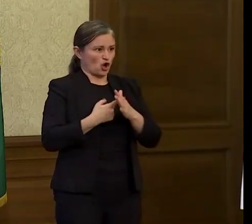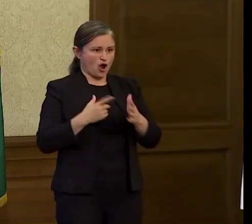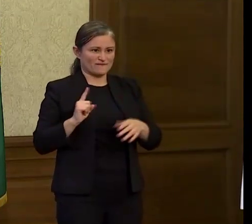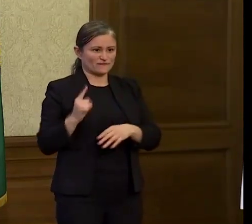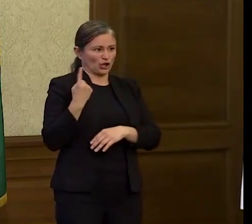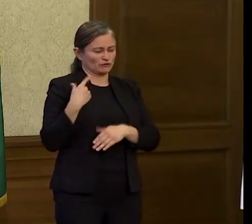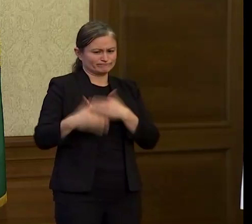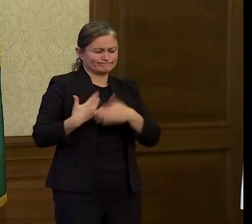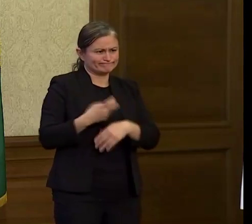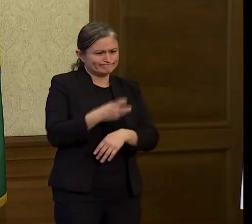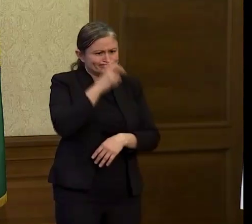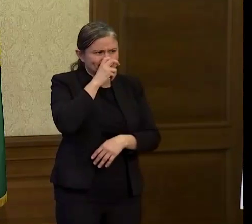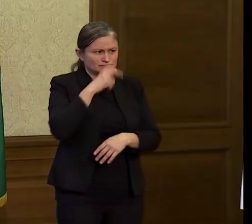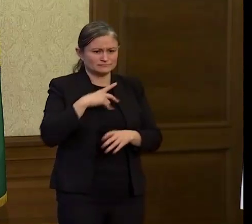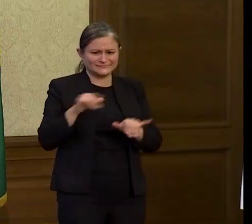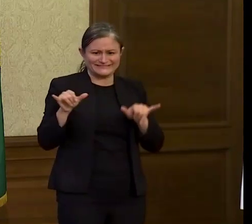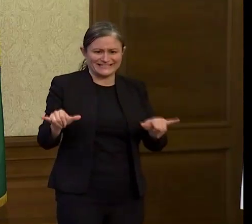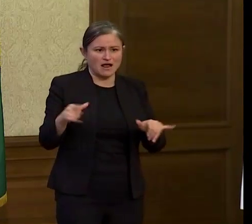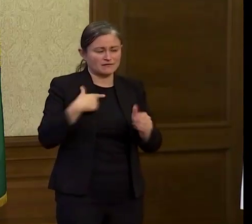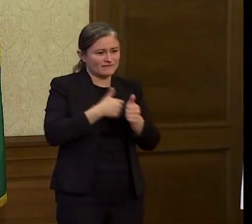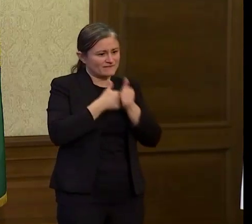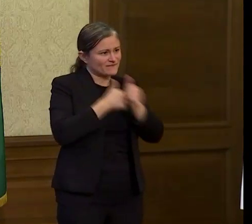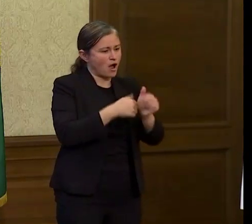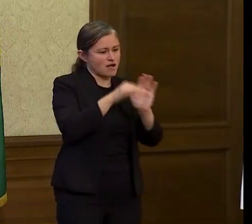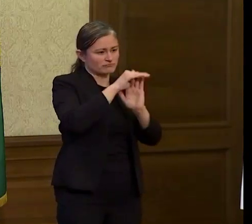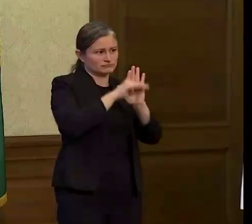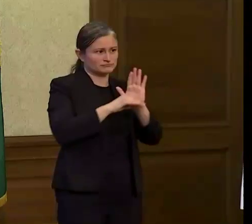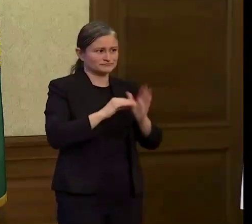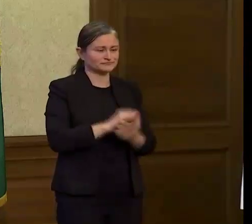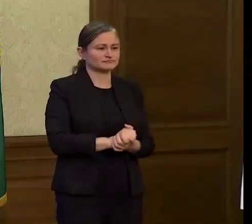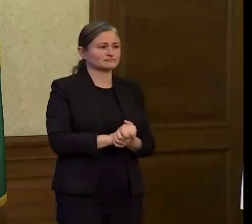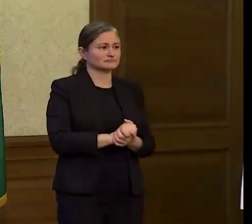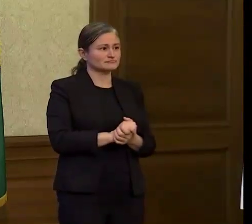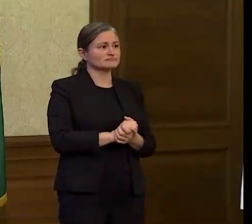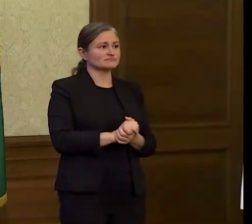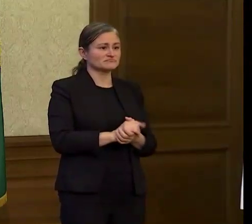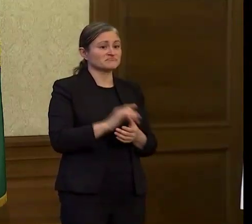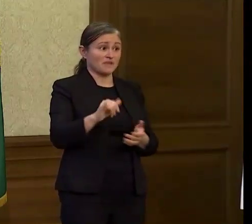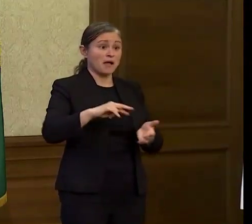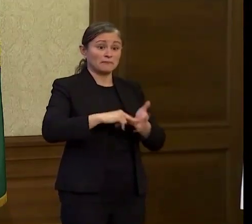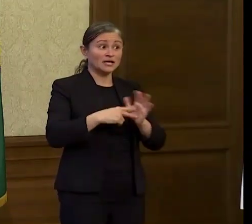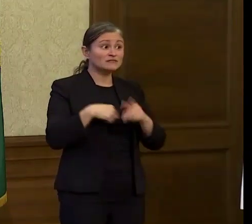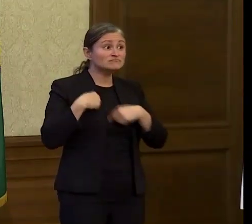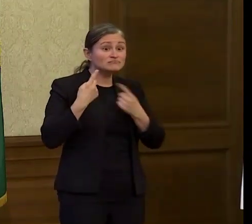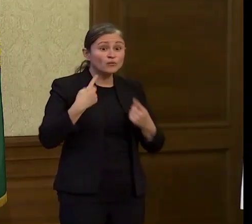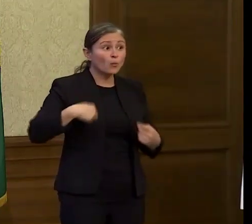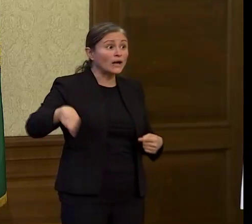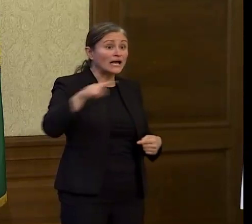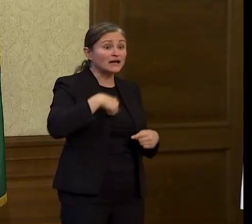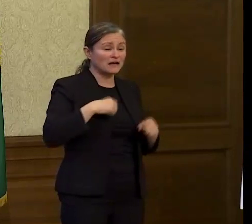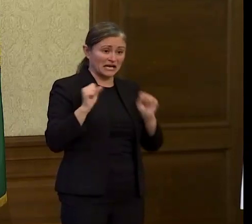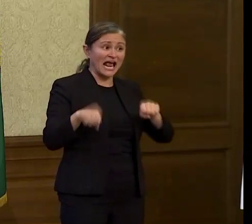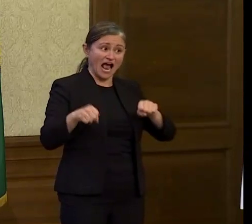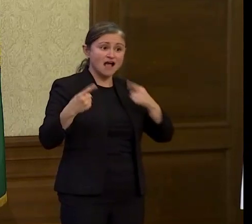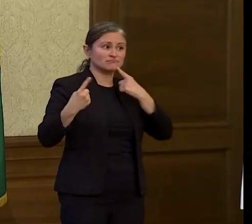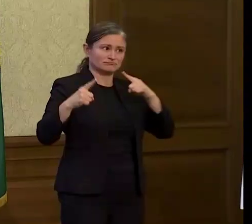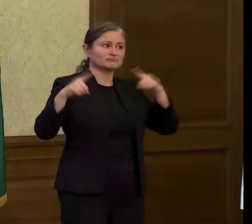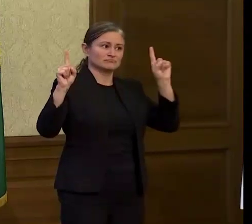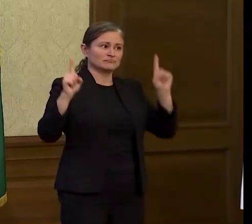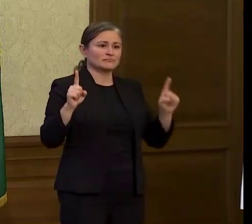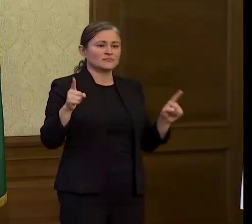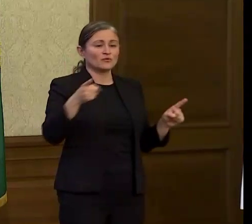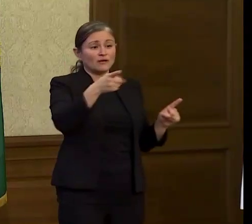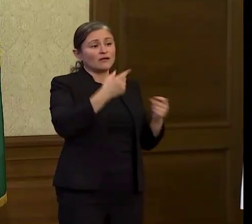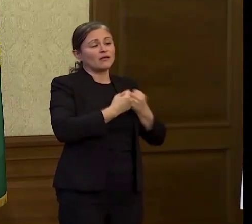more compliance by our citizens. This is a sign of success, and we should not pull defeat from the jaws of